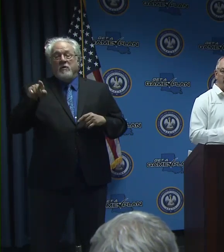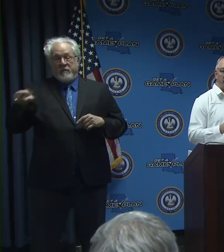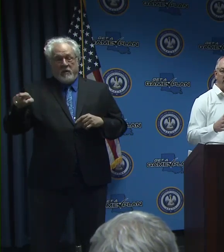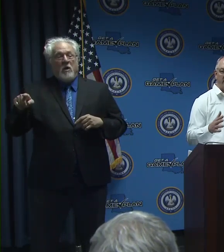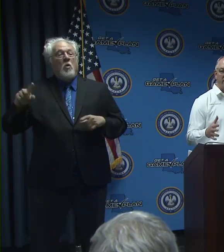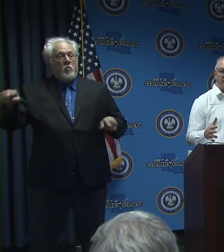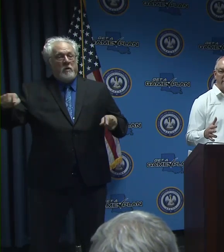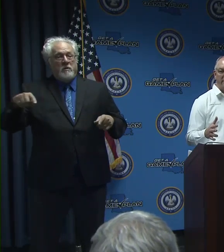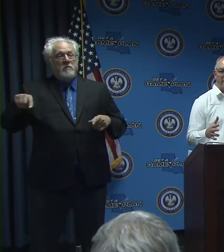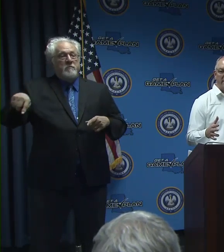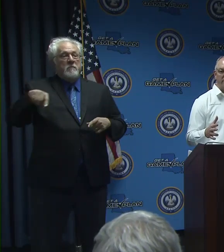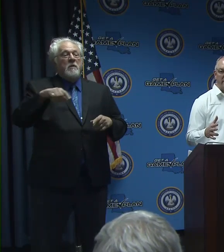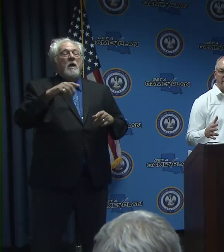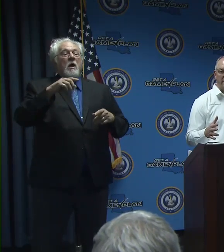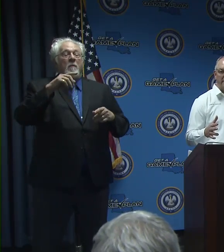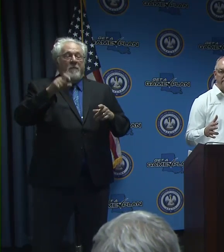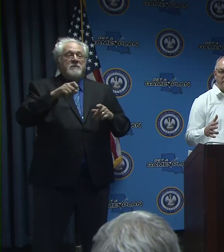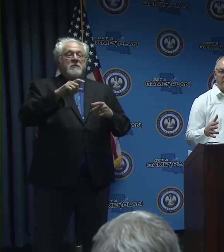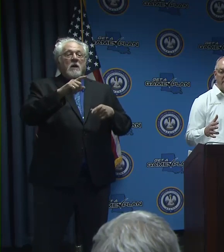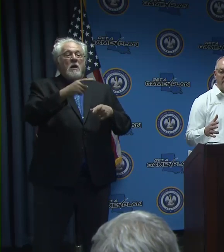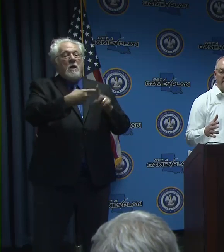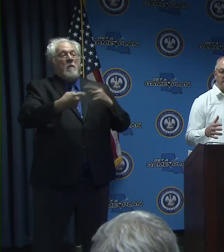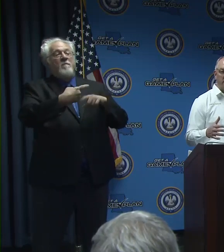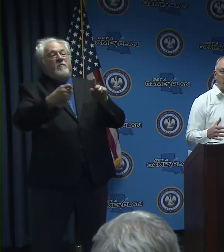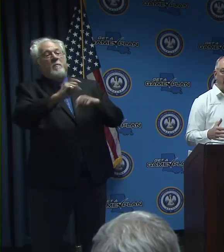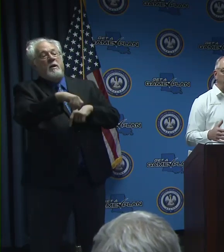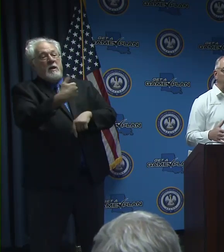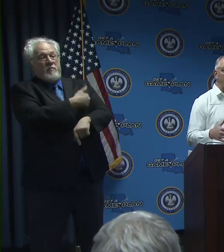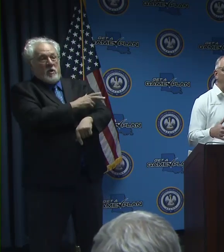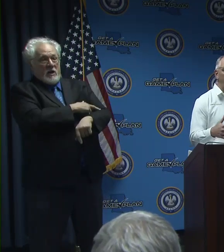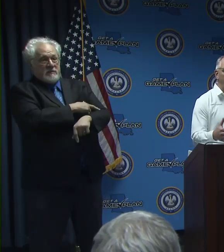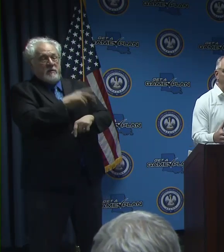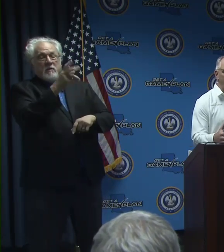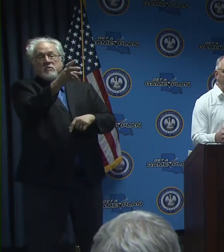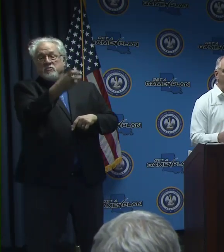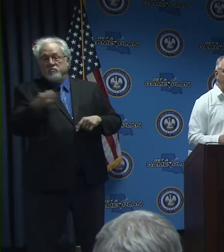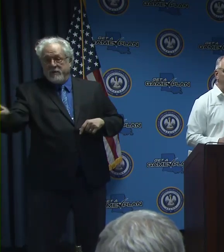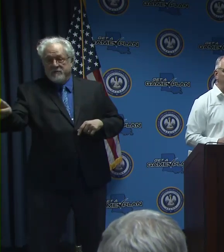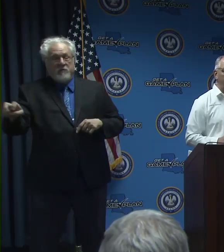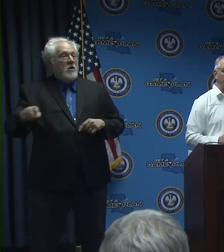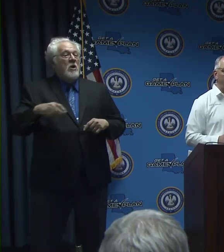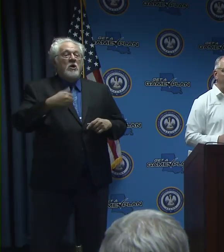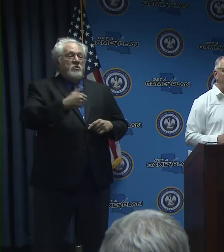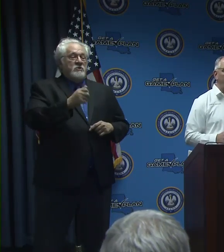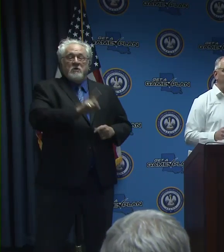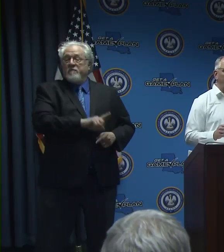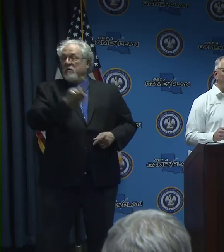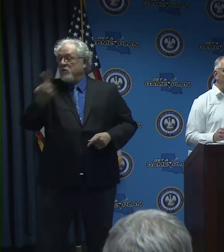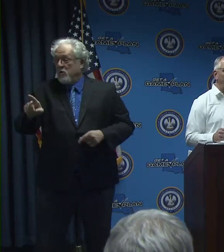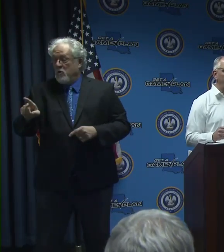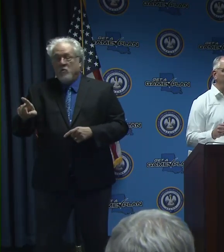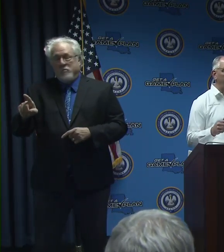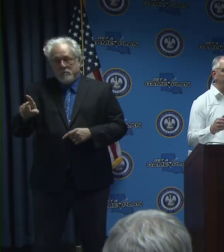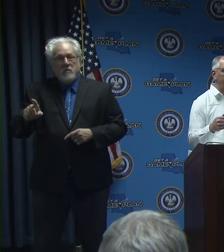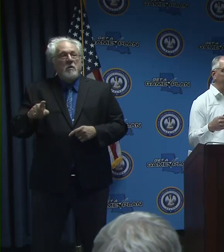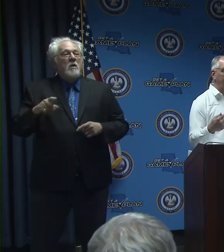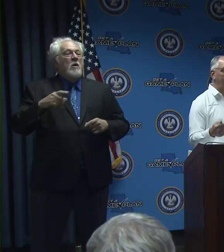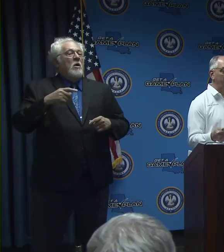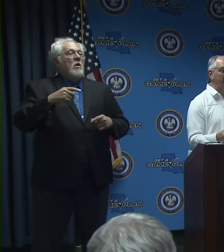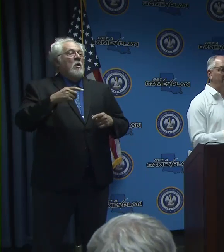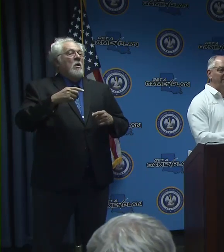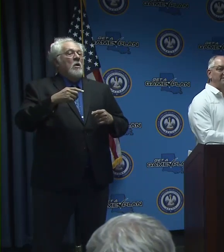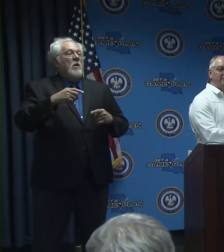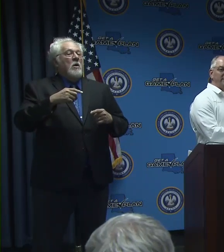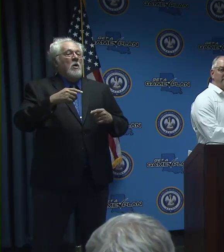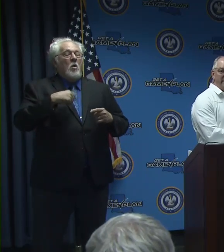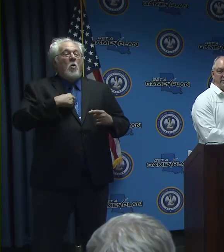going to be transferred there from another hospital. And so nobody should be walking up to that hospital to get care, and nobody should be presenting to that